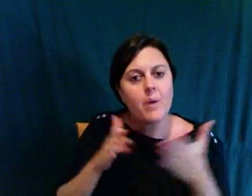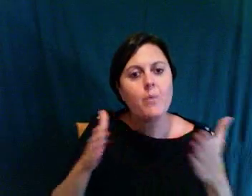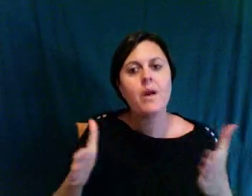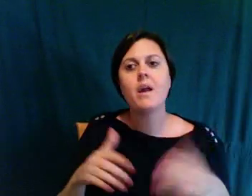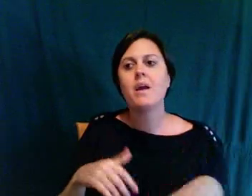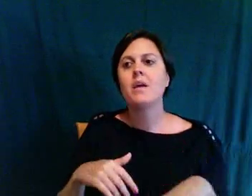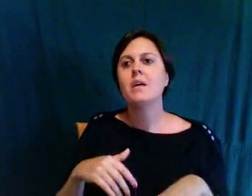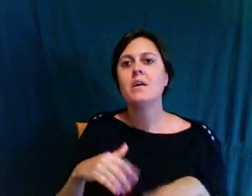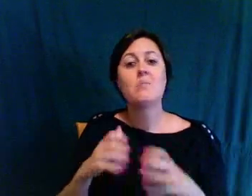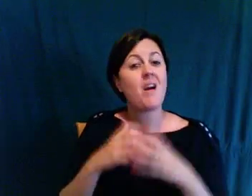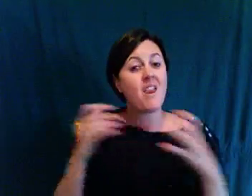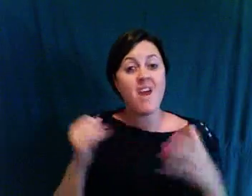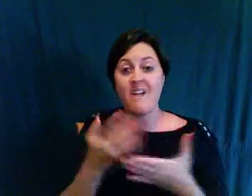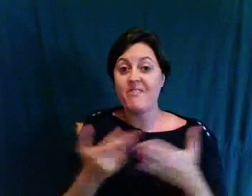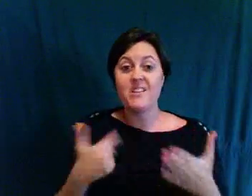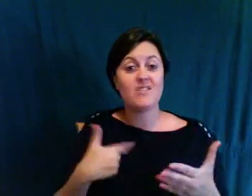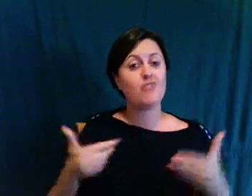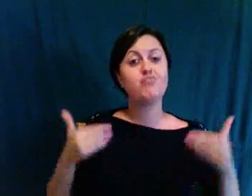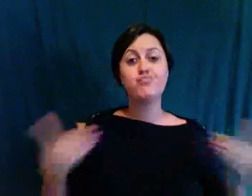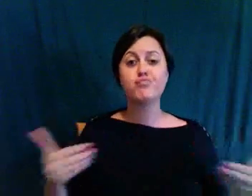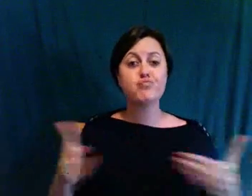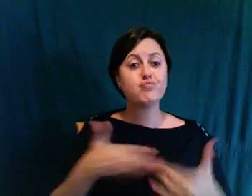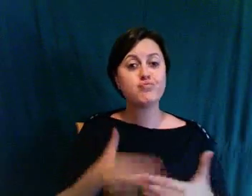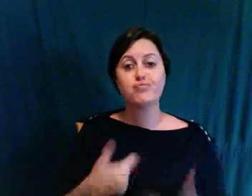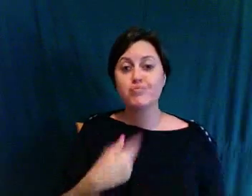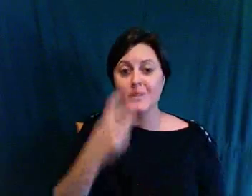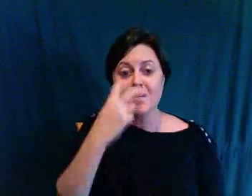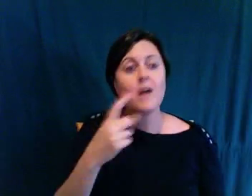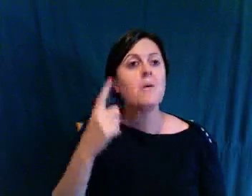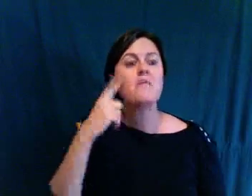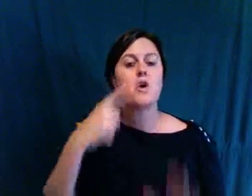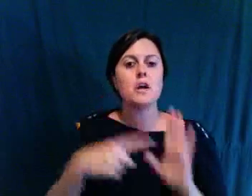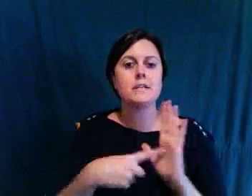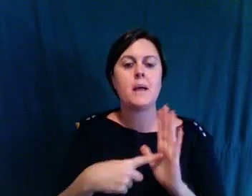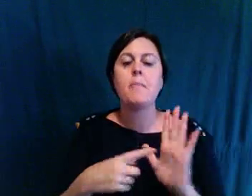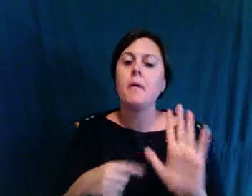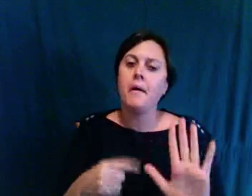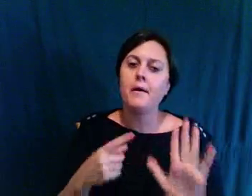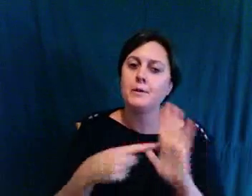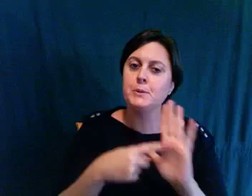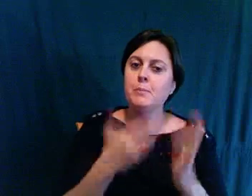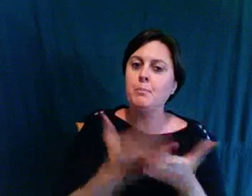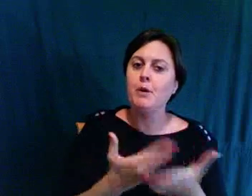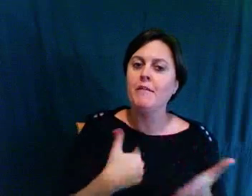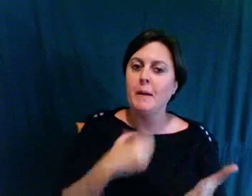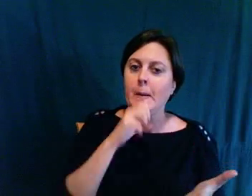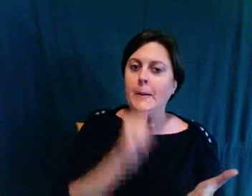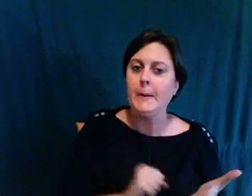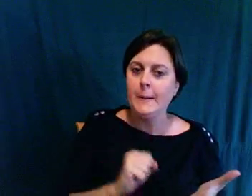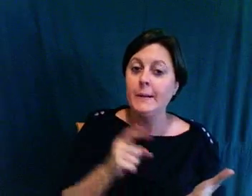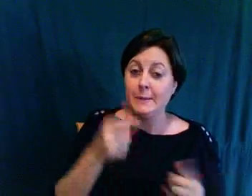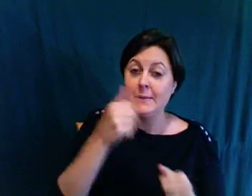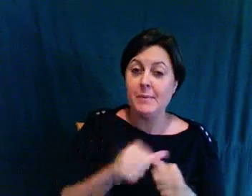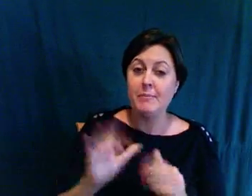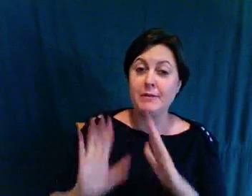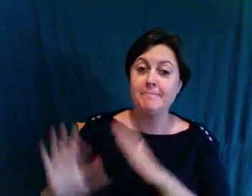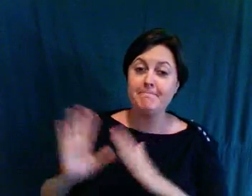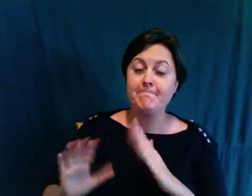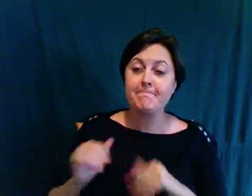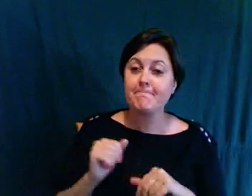for blind people. For example, I'm going to date myself for just a minute here and tell you that one of the things that we did when we were very young